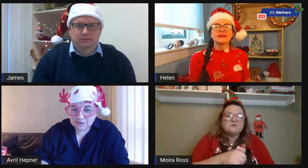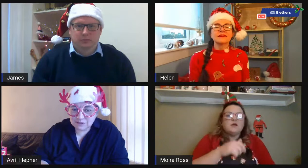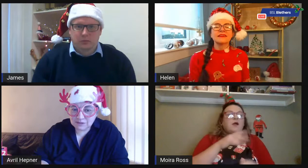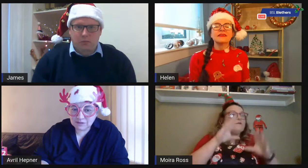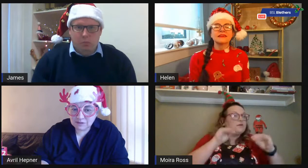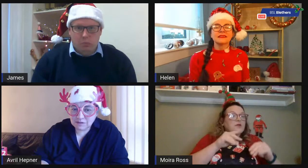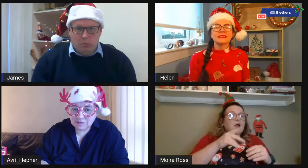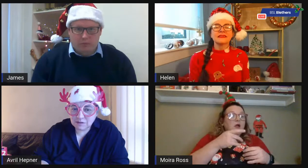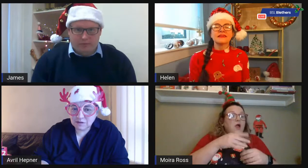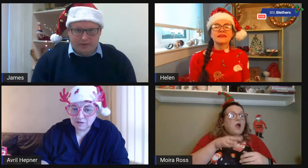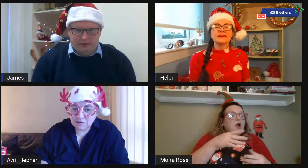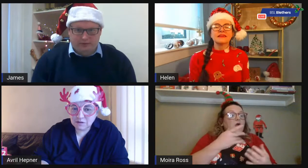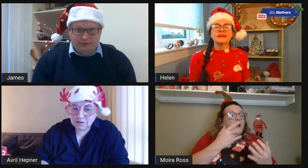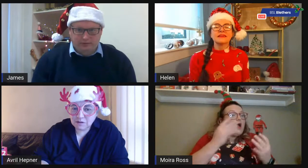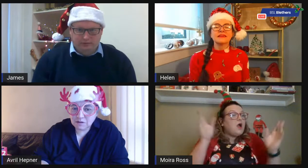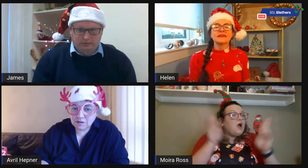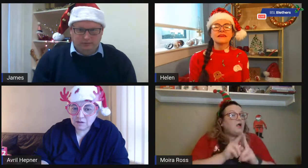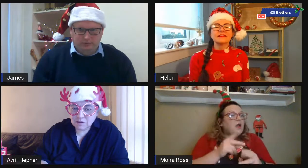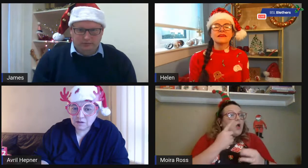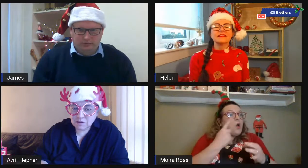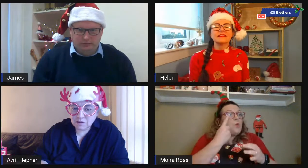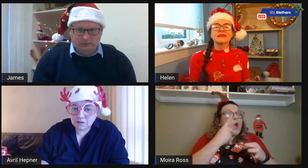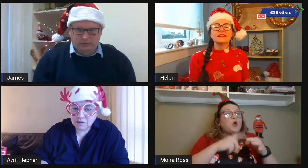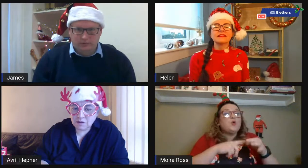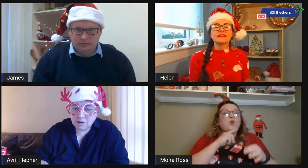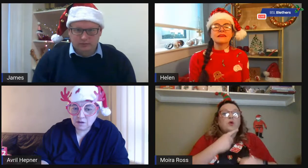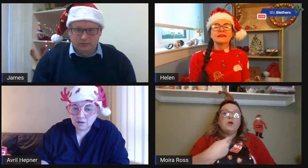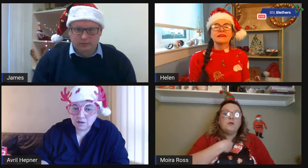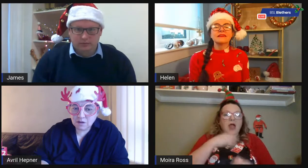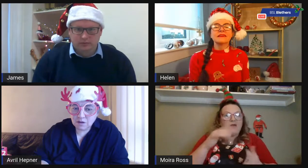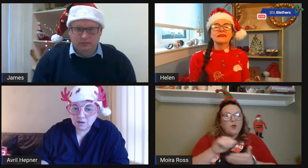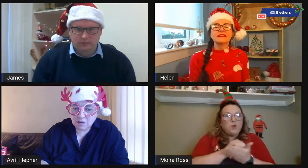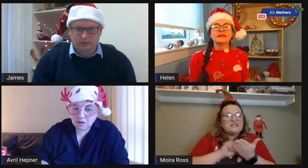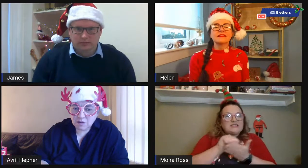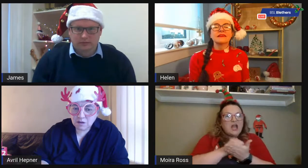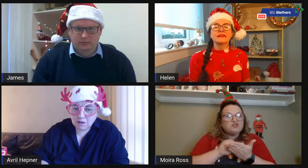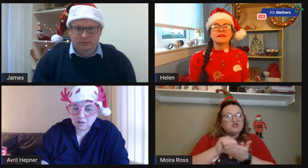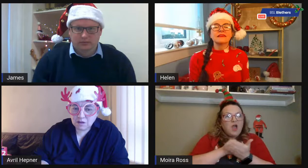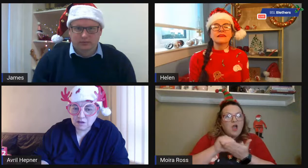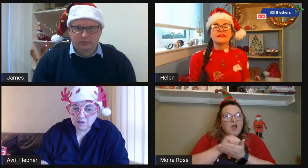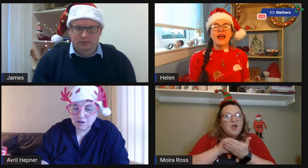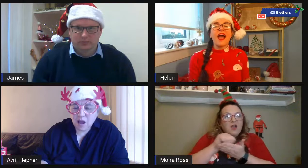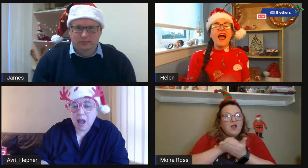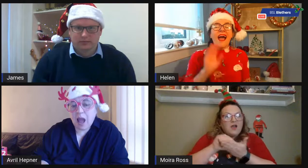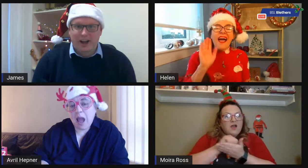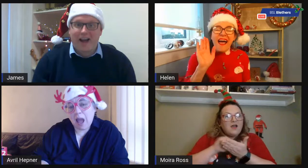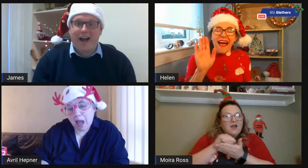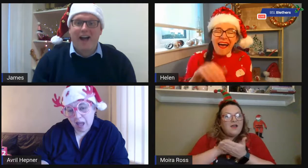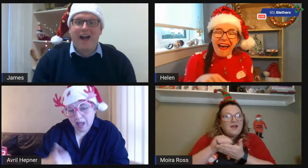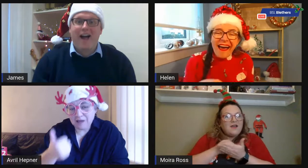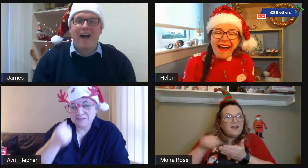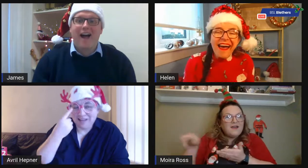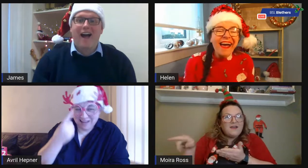Queen. Yeah. So we used to play these cards, and basically you get a whole deck of cards, and you